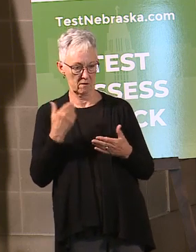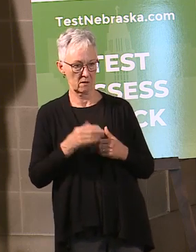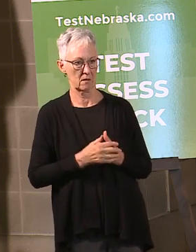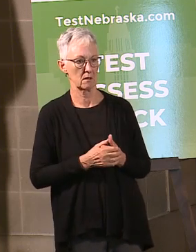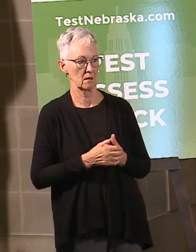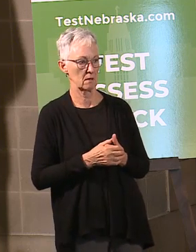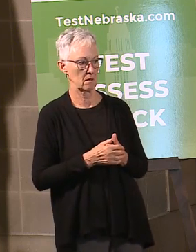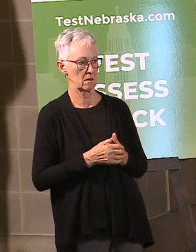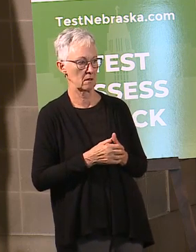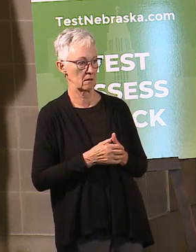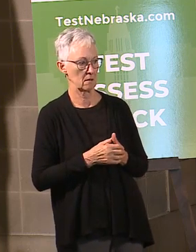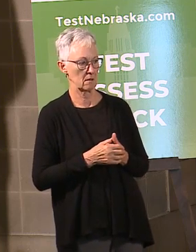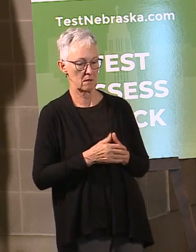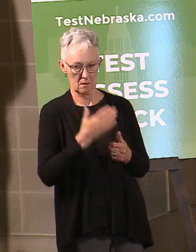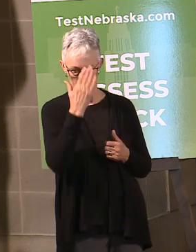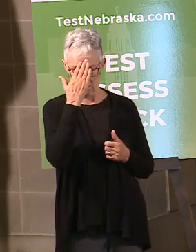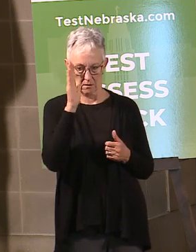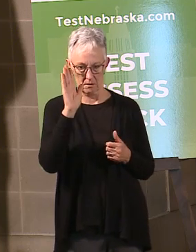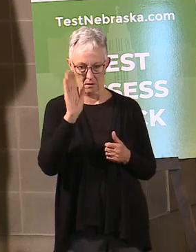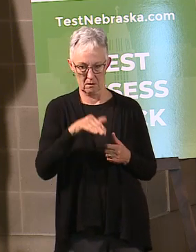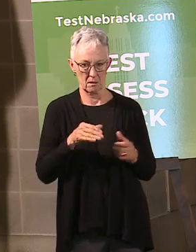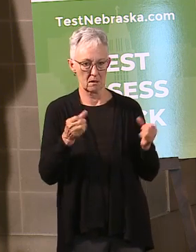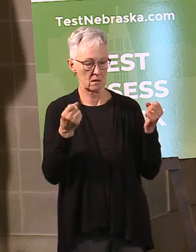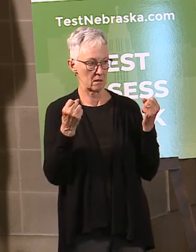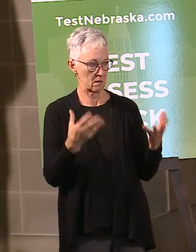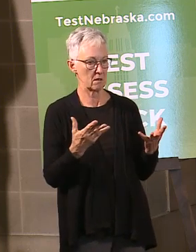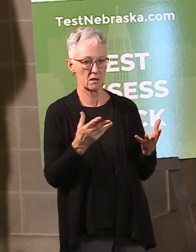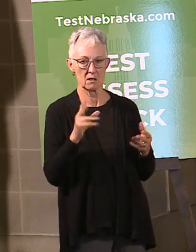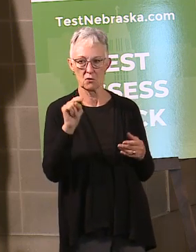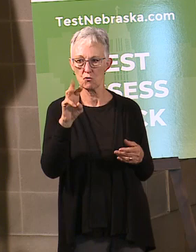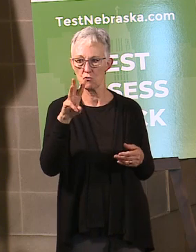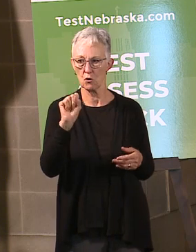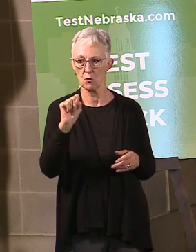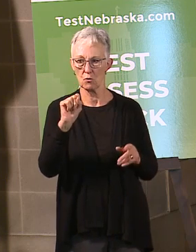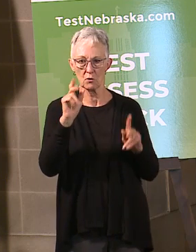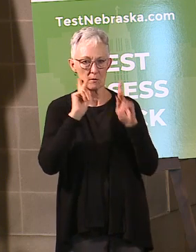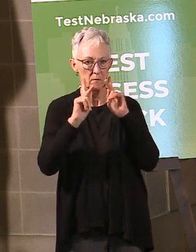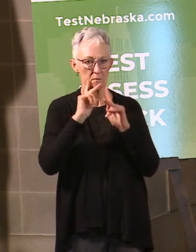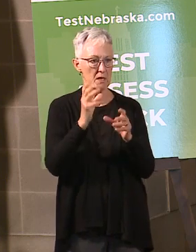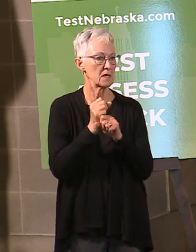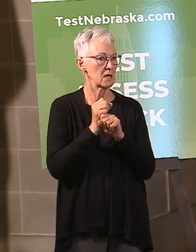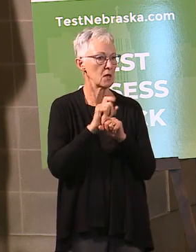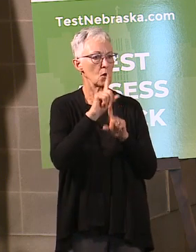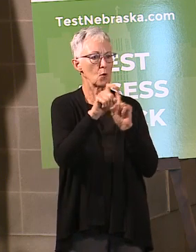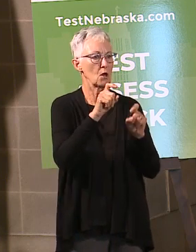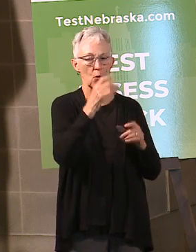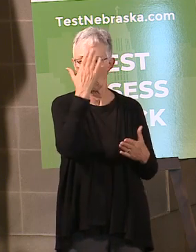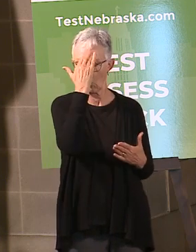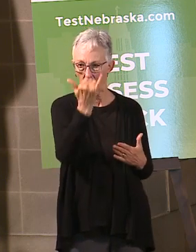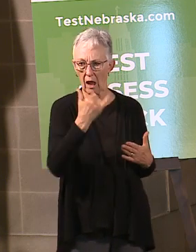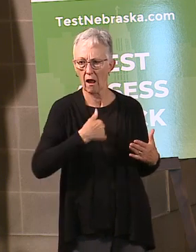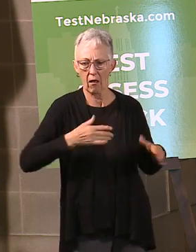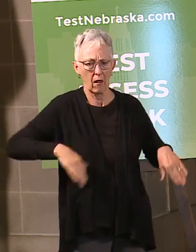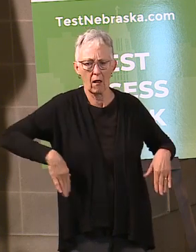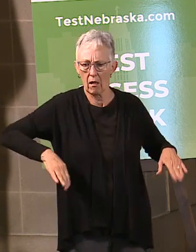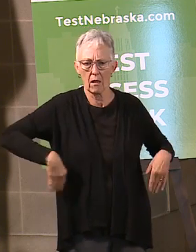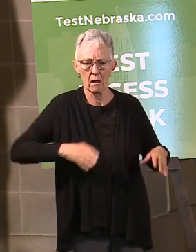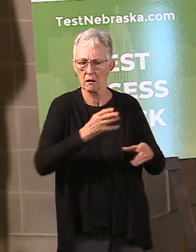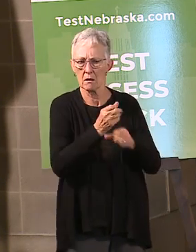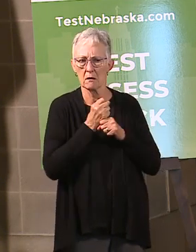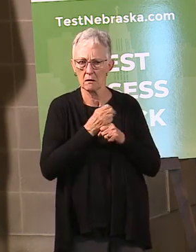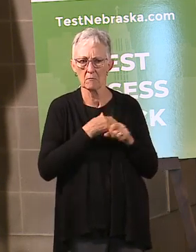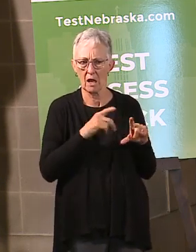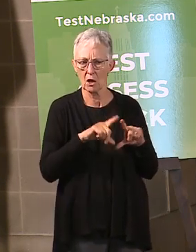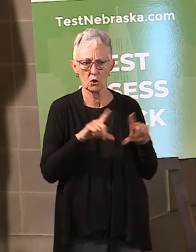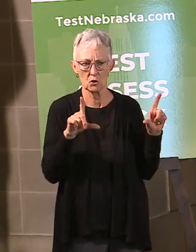there's a lot. I know that a lot of the news outlets get a question about why haven't I been paid. One, there's